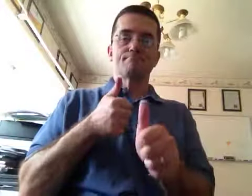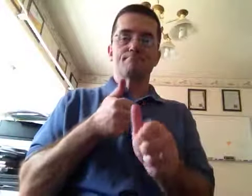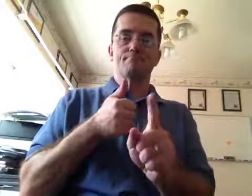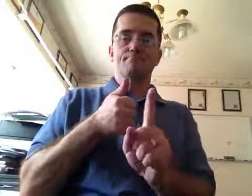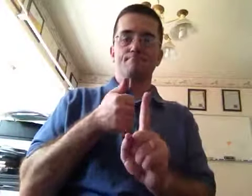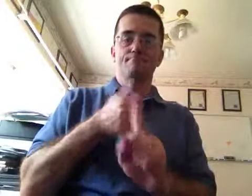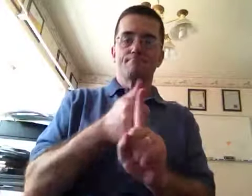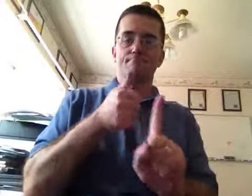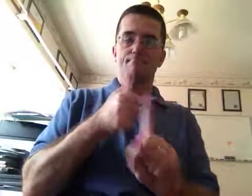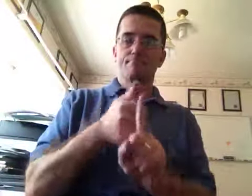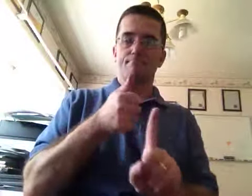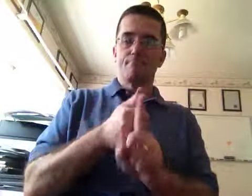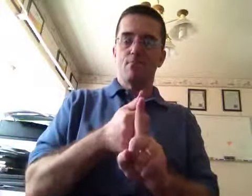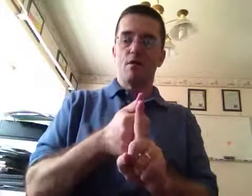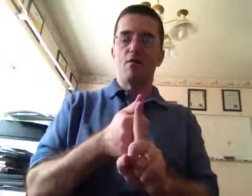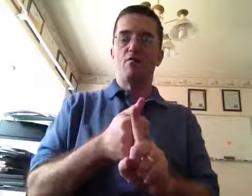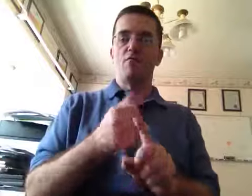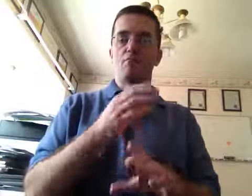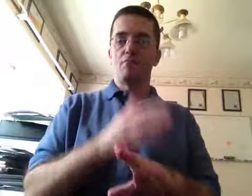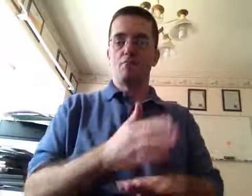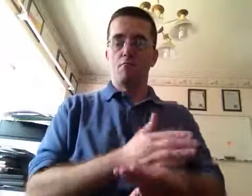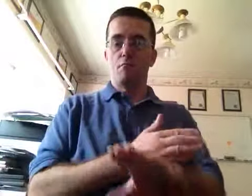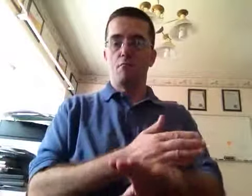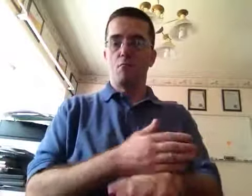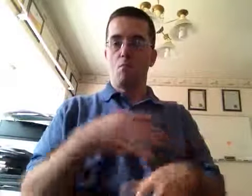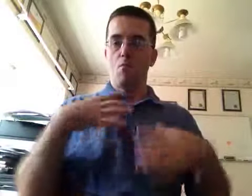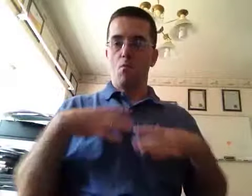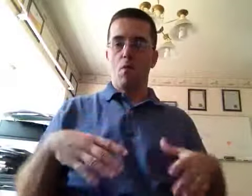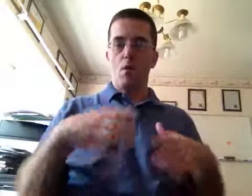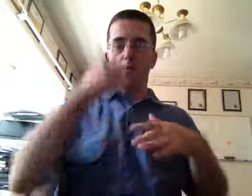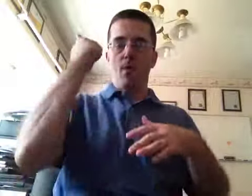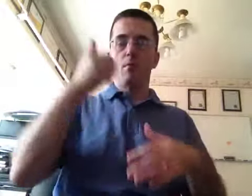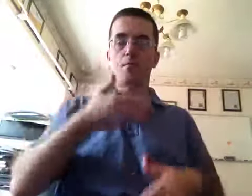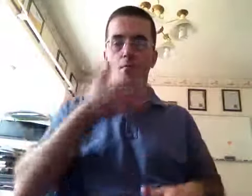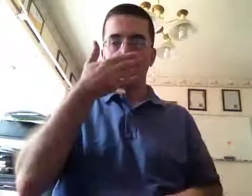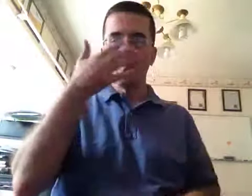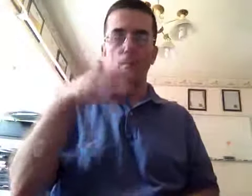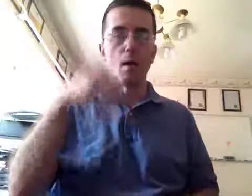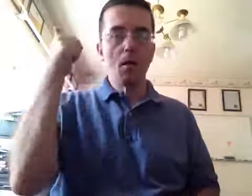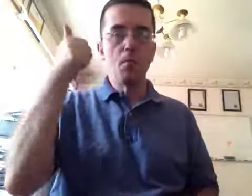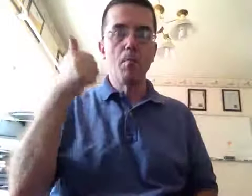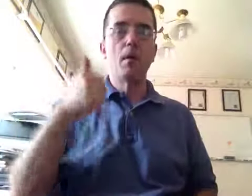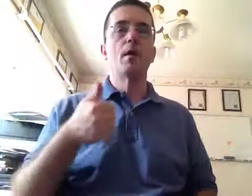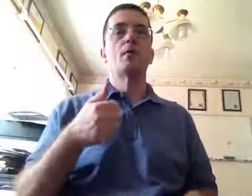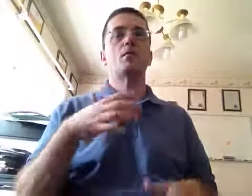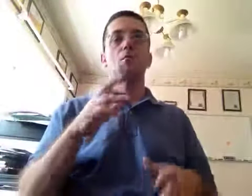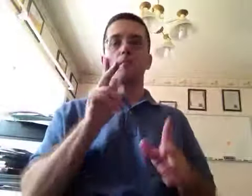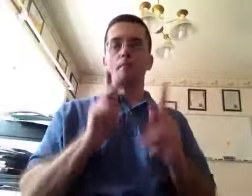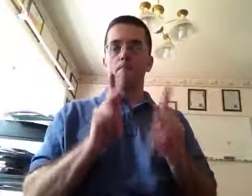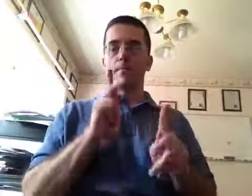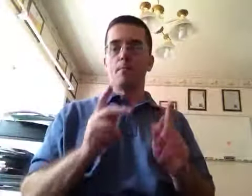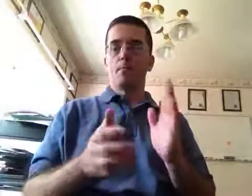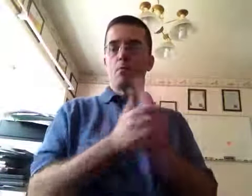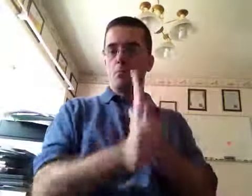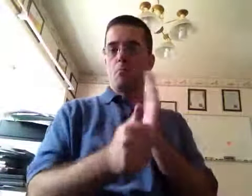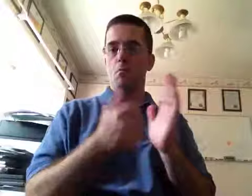improve. You have to dress better, you have to look better, you have to smell better, you have to have better people skills, you have to